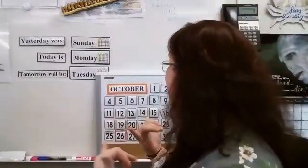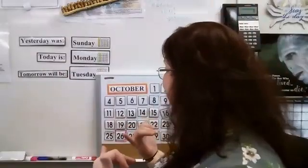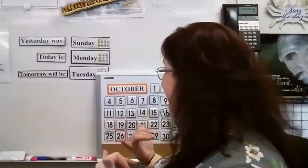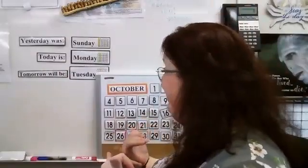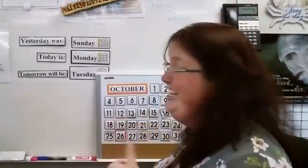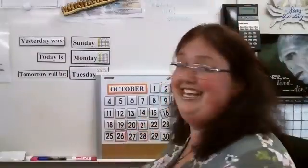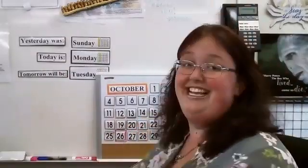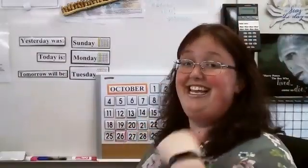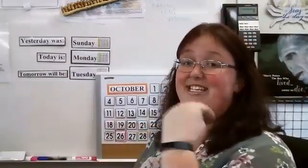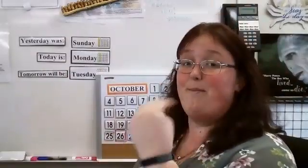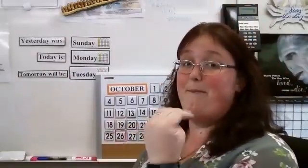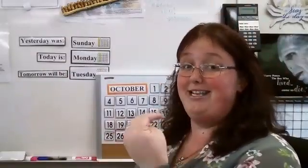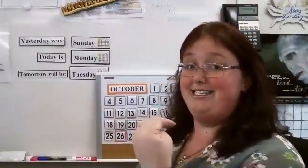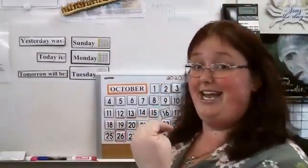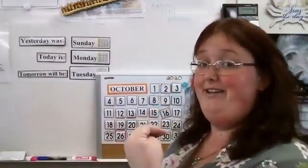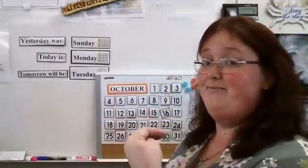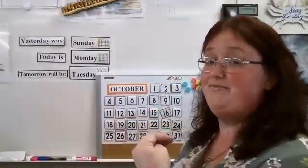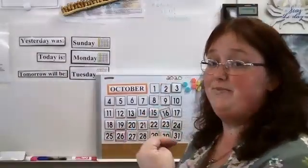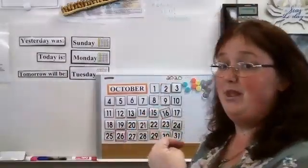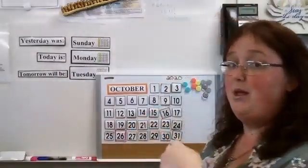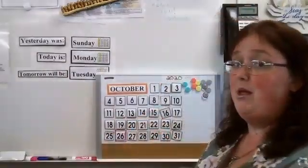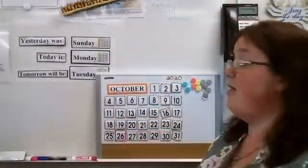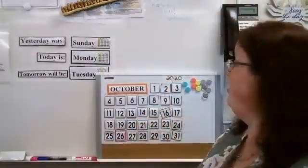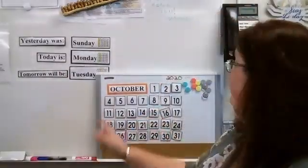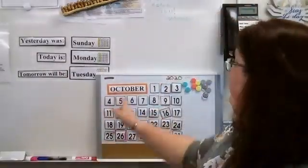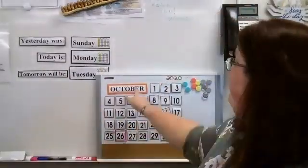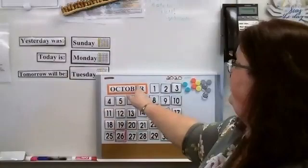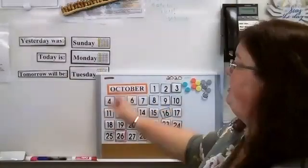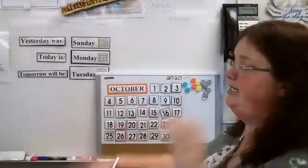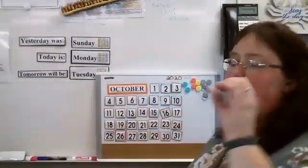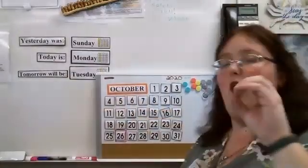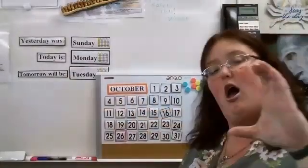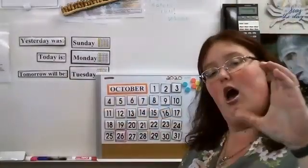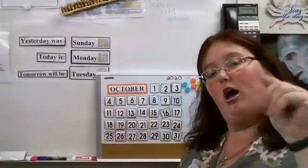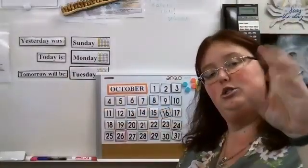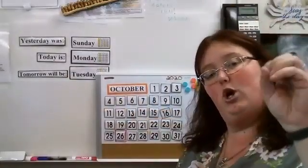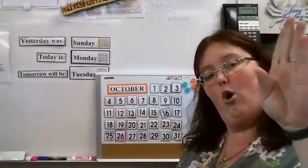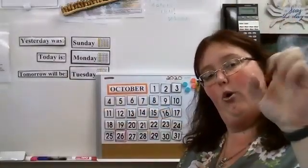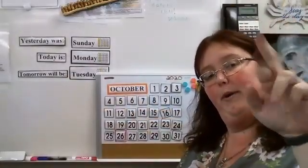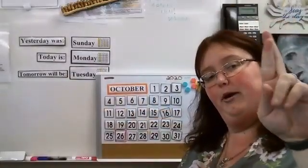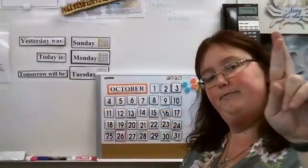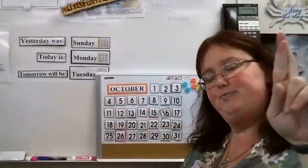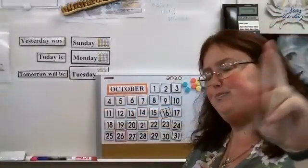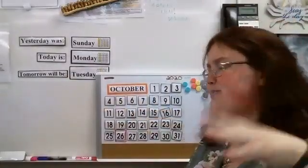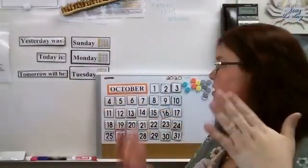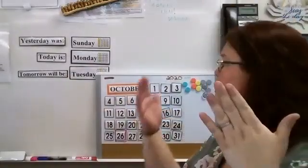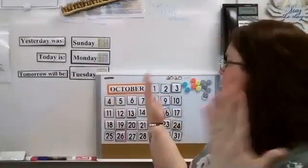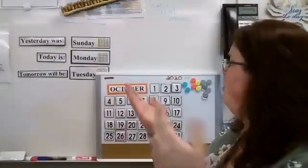today is Monday. The month is October.